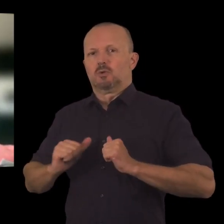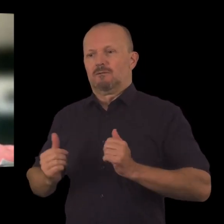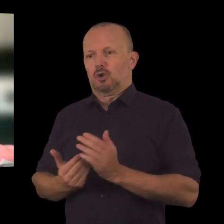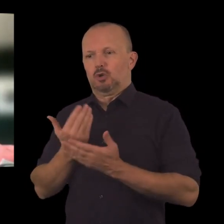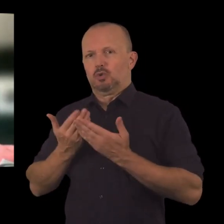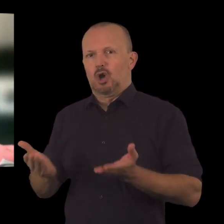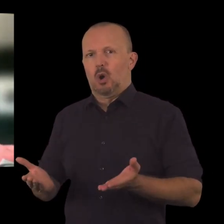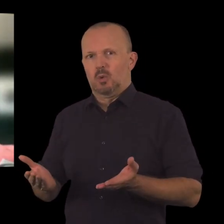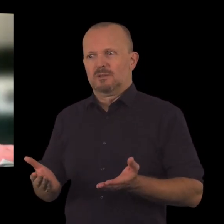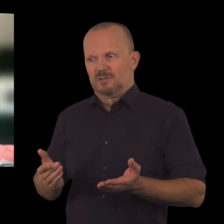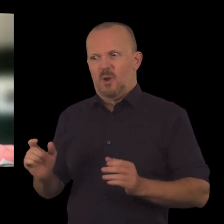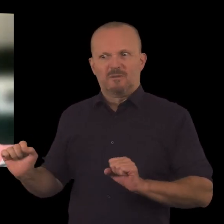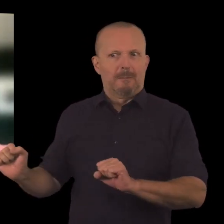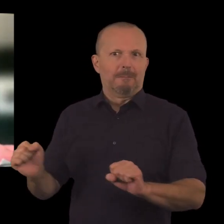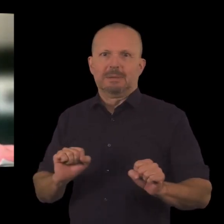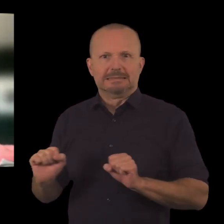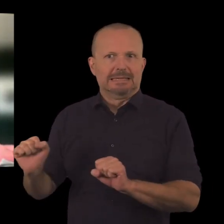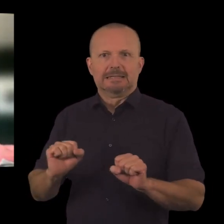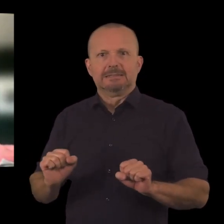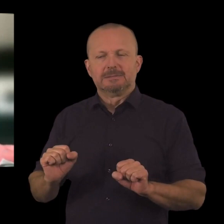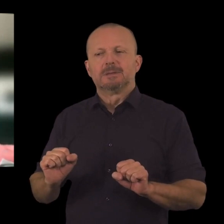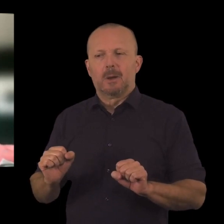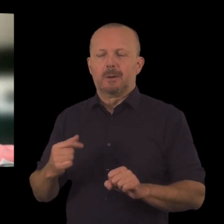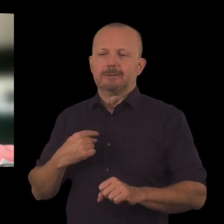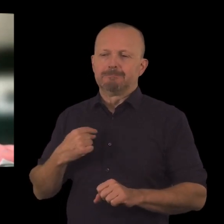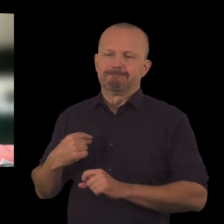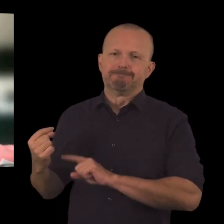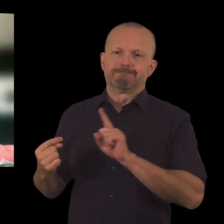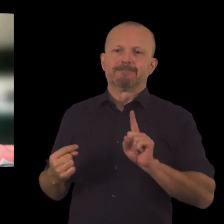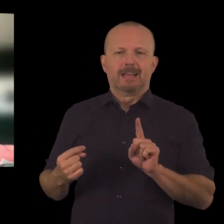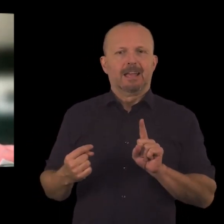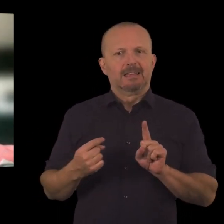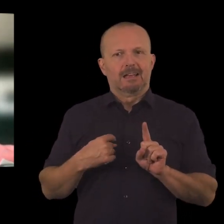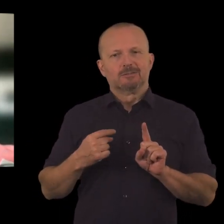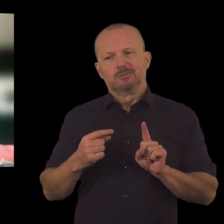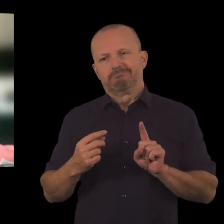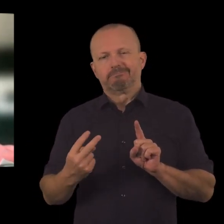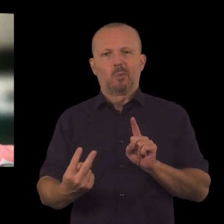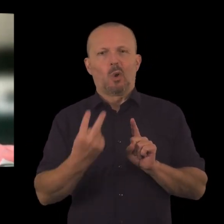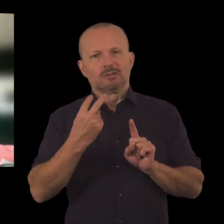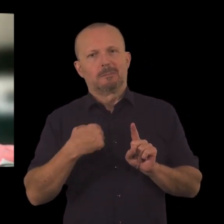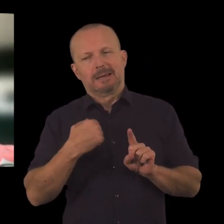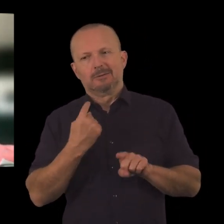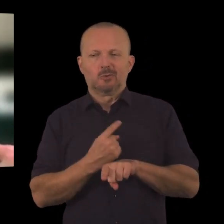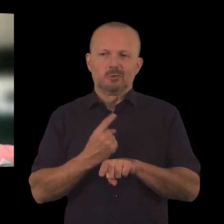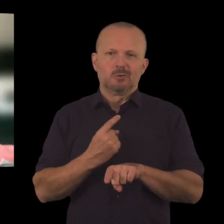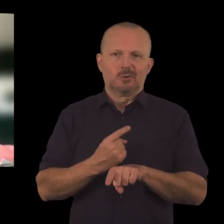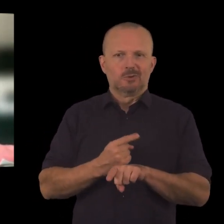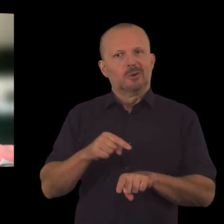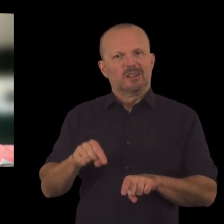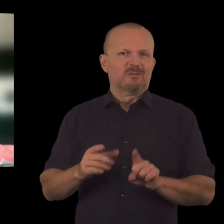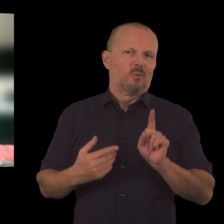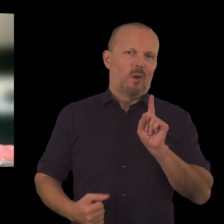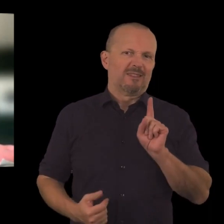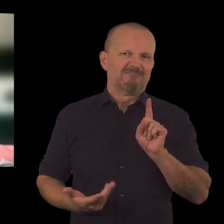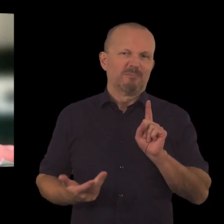But we have got rehearsals for a new show, and it's quite a full-on few days for everybody. So that's why you have to listen